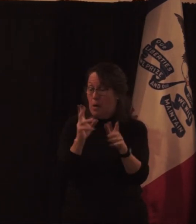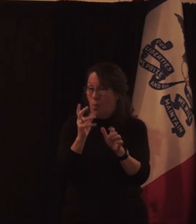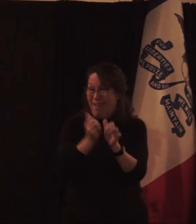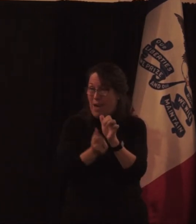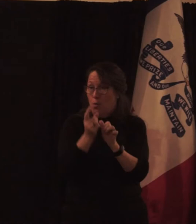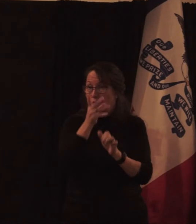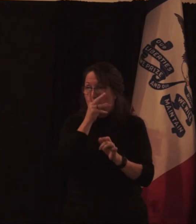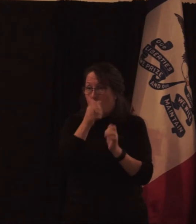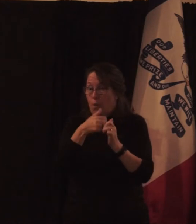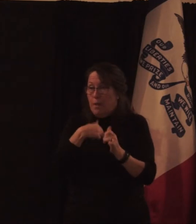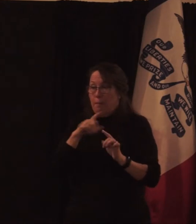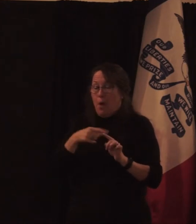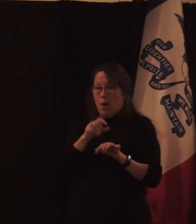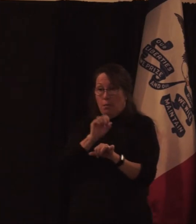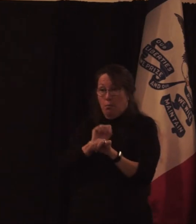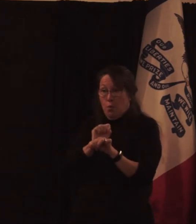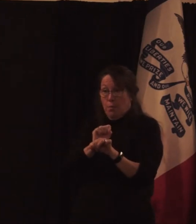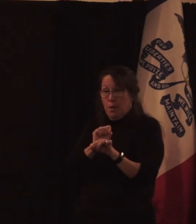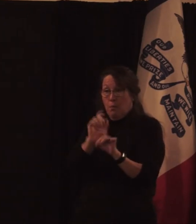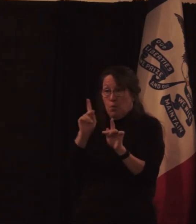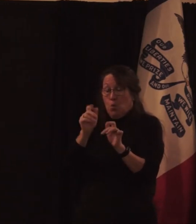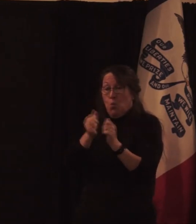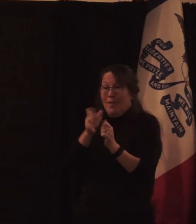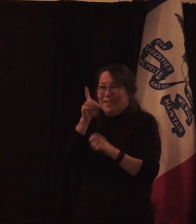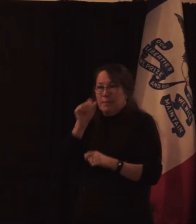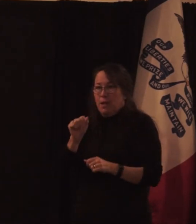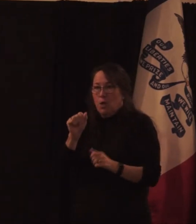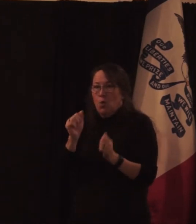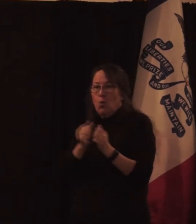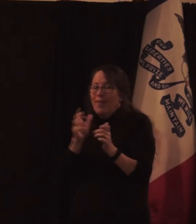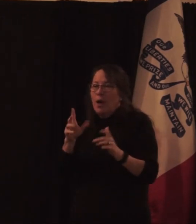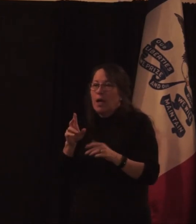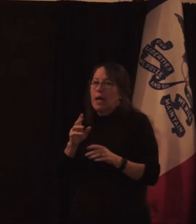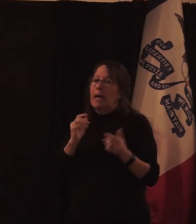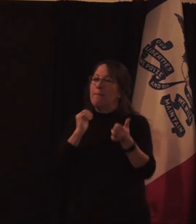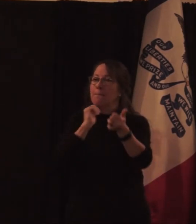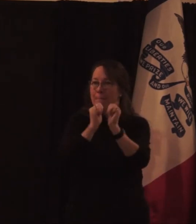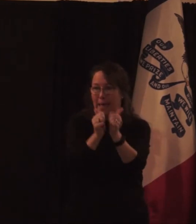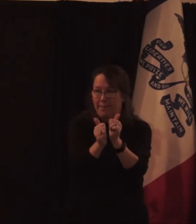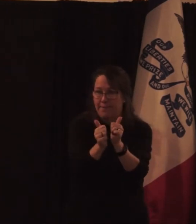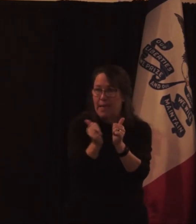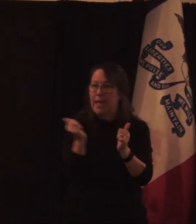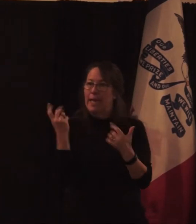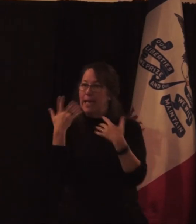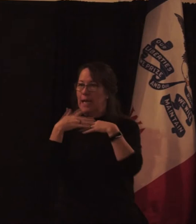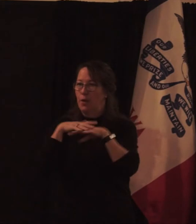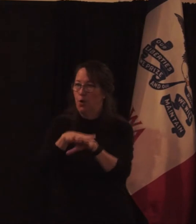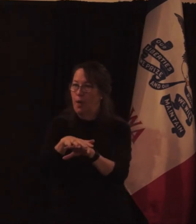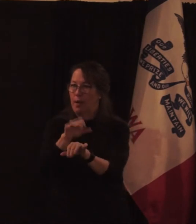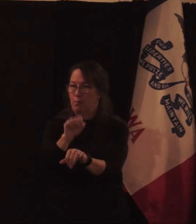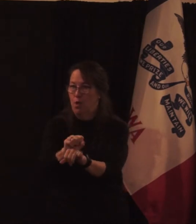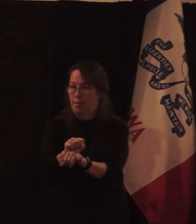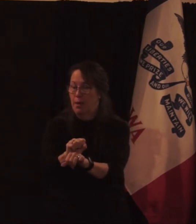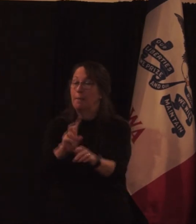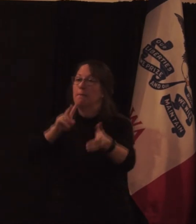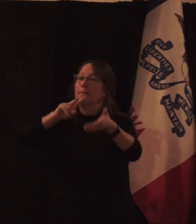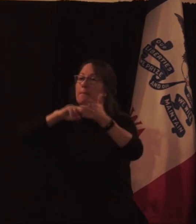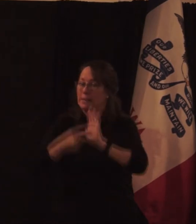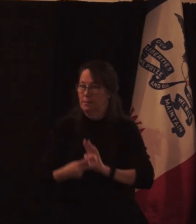anyone talking to me about employment of persons with disabilities without using those keywords, competitive integrated employment. That means